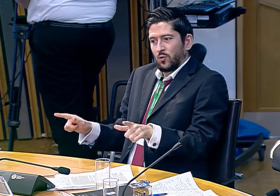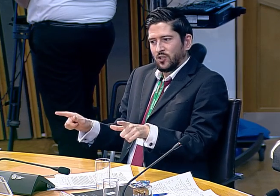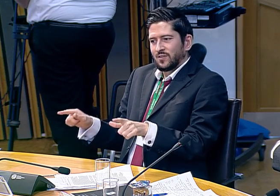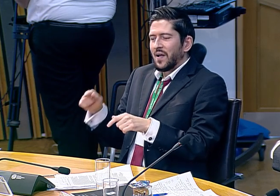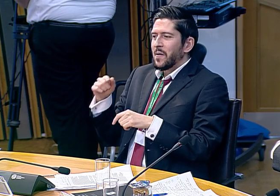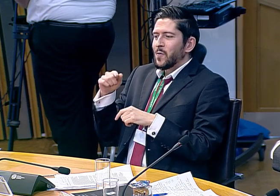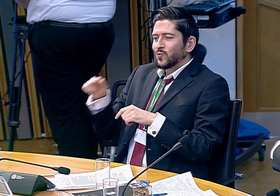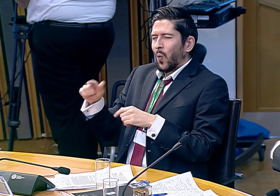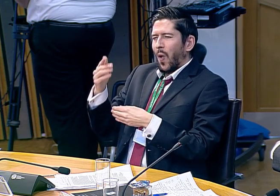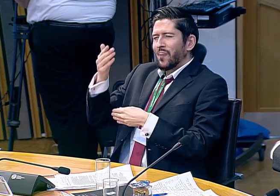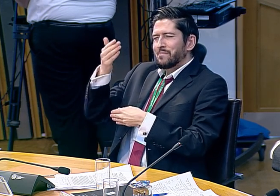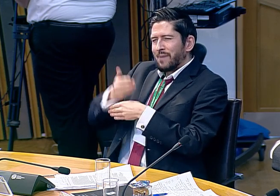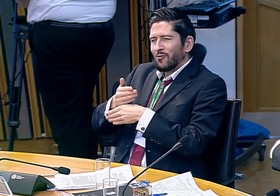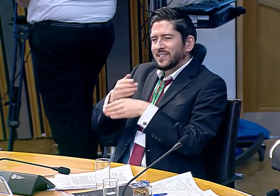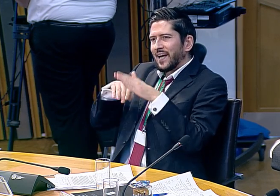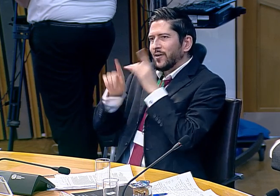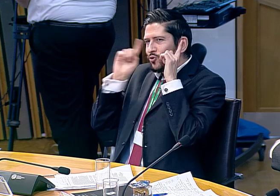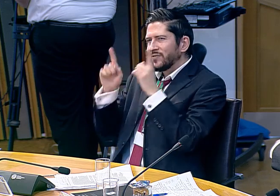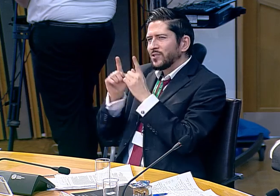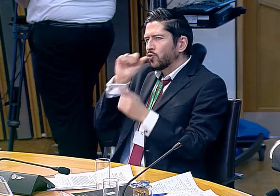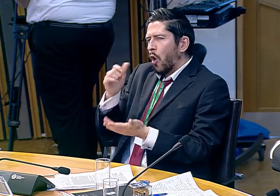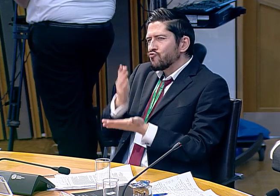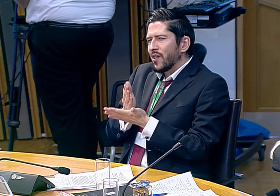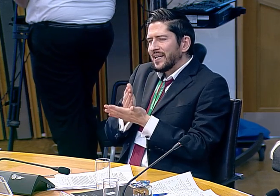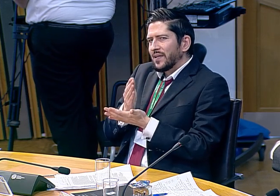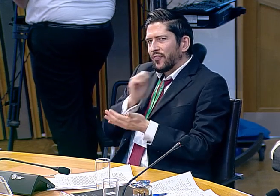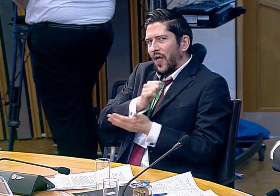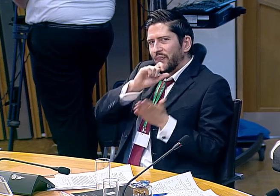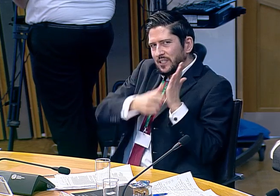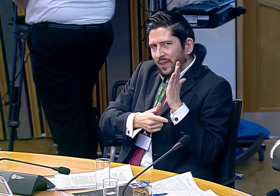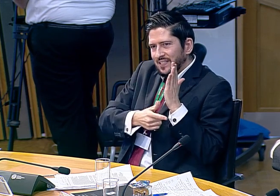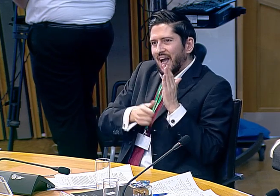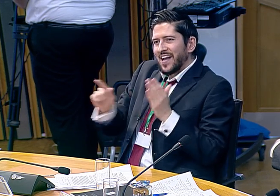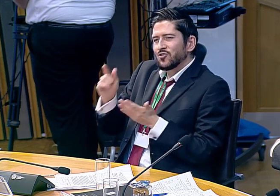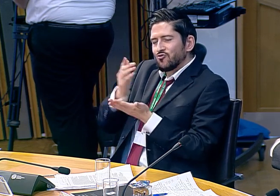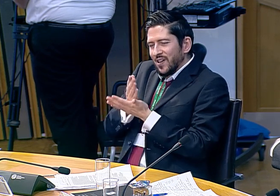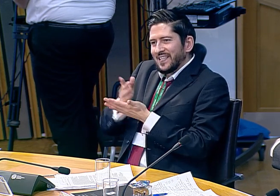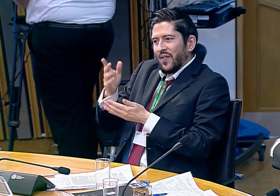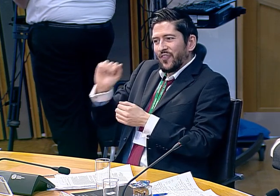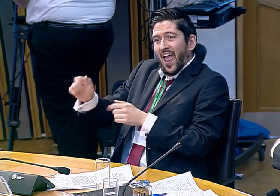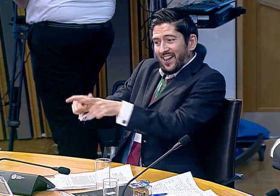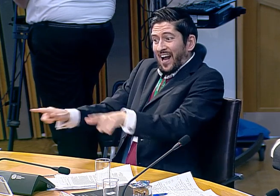cultural and linguistic minority rather than a disability group, which causes more of a barrier to accessing